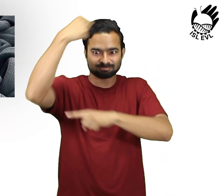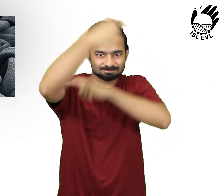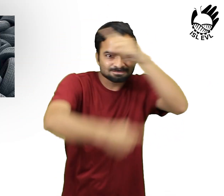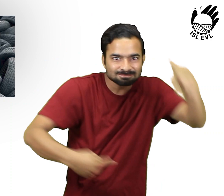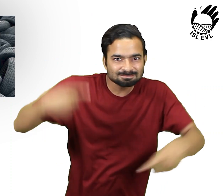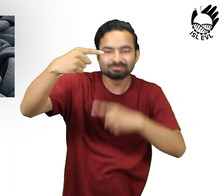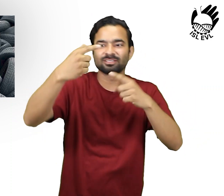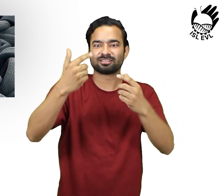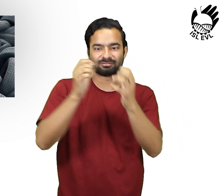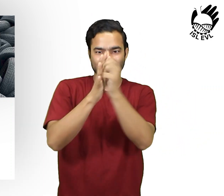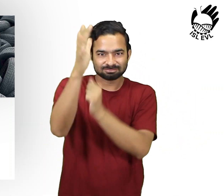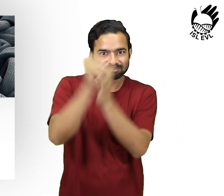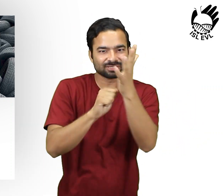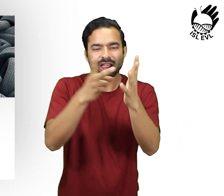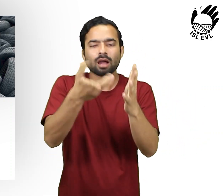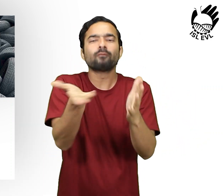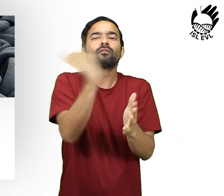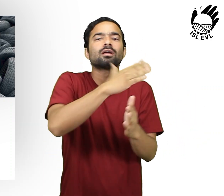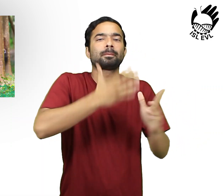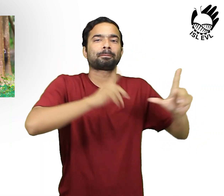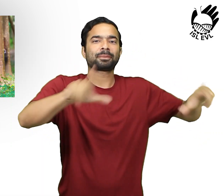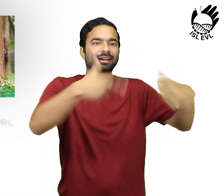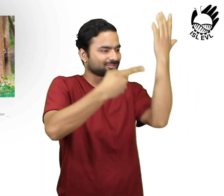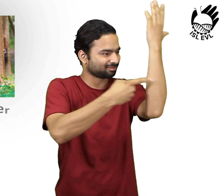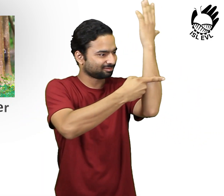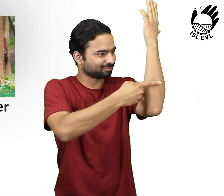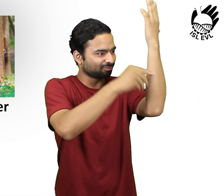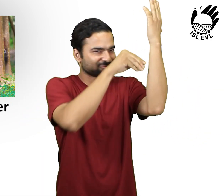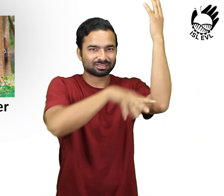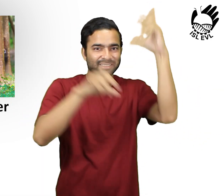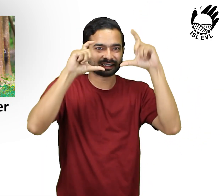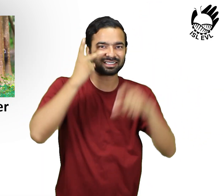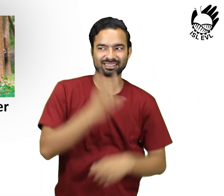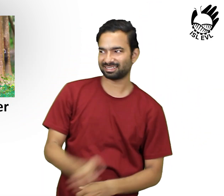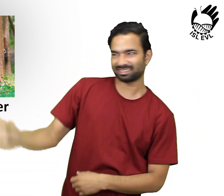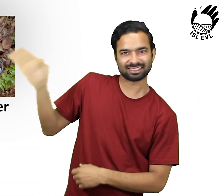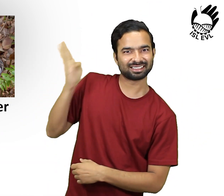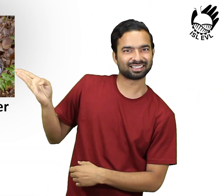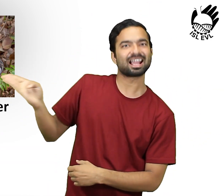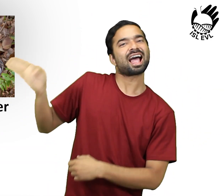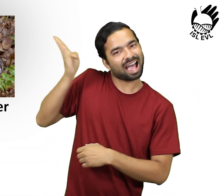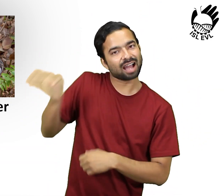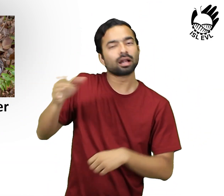to make synthetic rubber or silly putty during World War II,